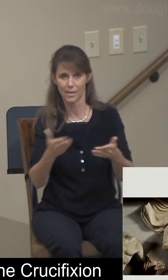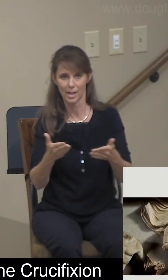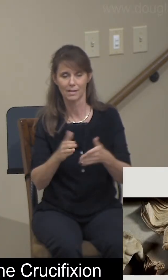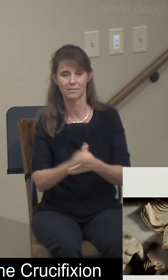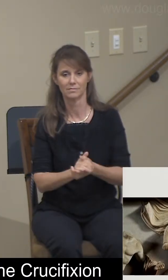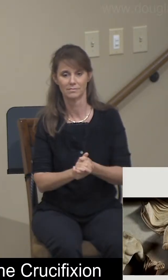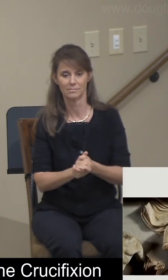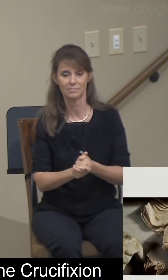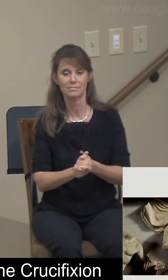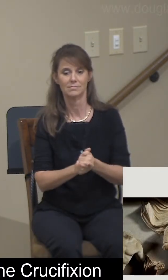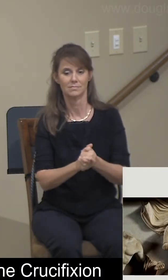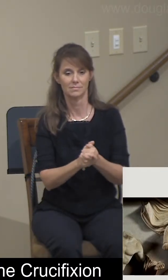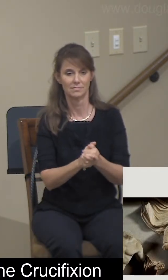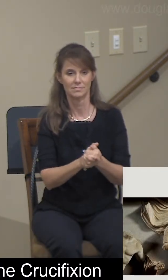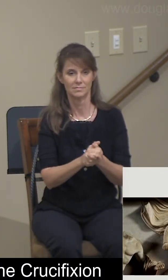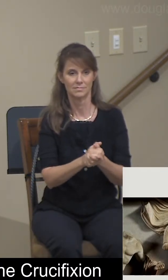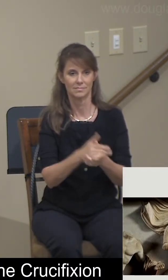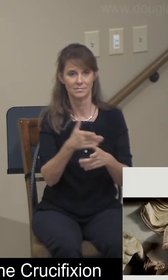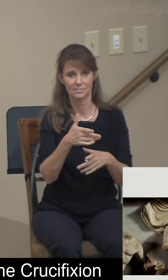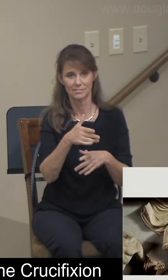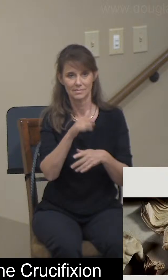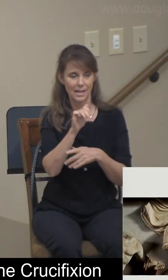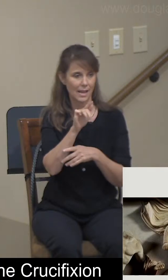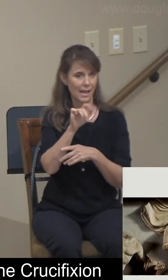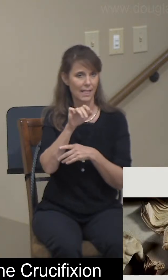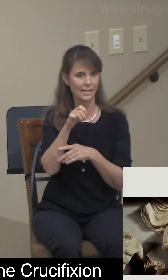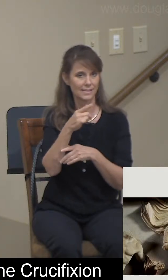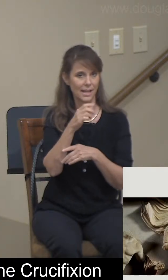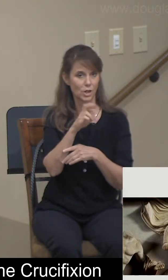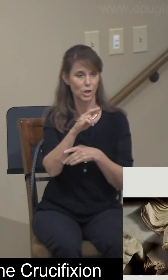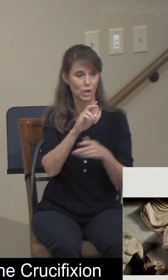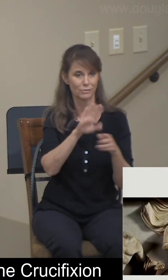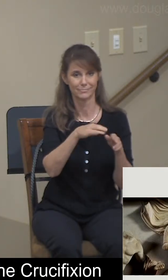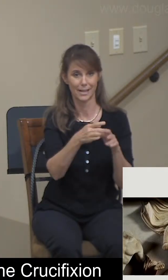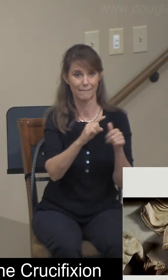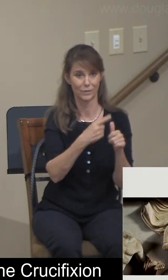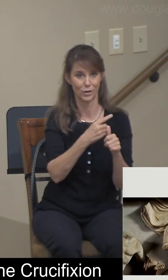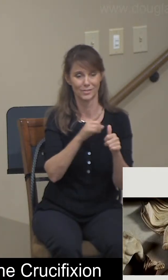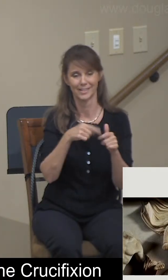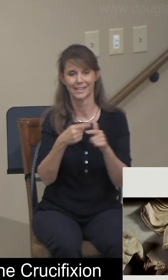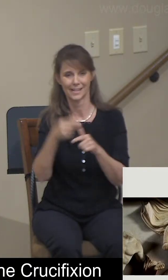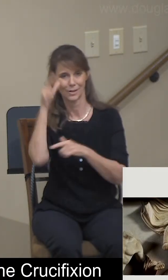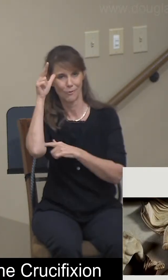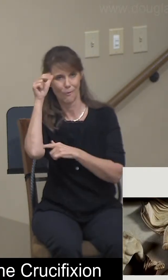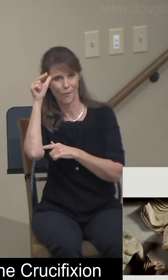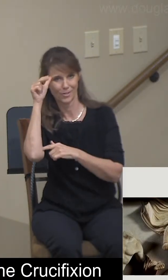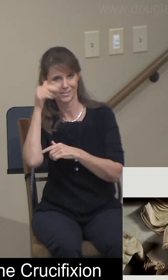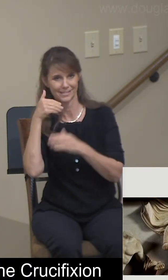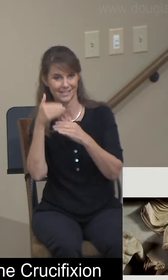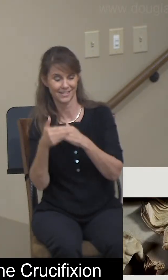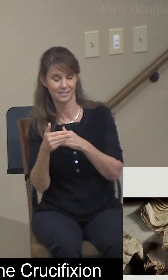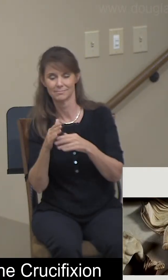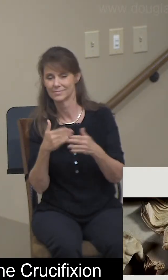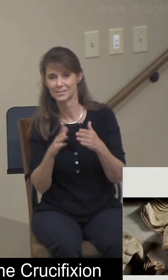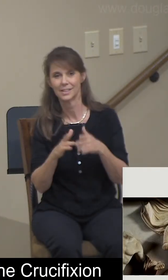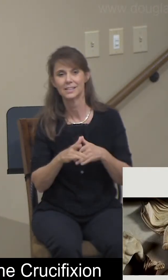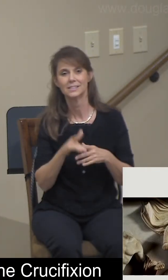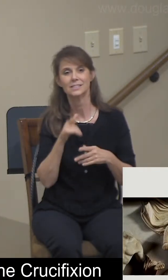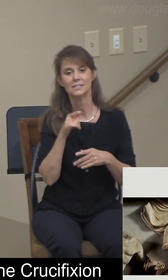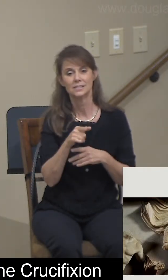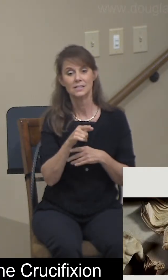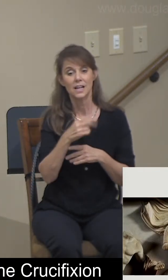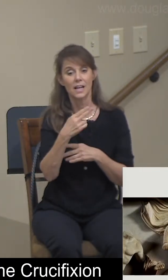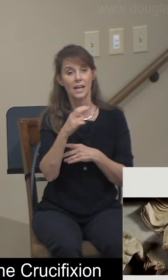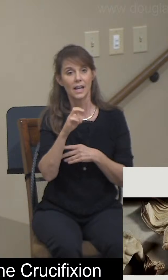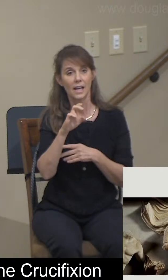long after, actually outlived him, died not long after. And this tonight is titled One Humanity. And we're going to talk about the role that